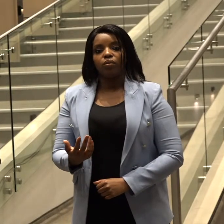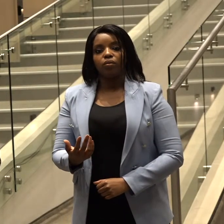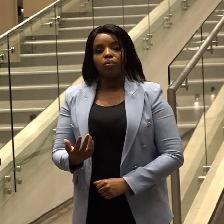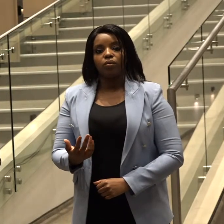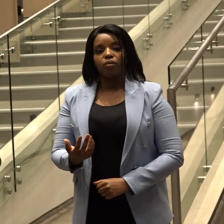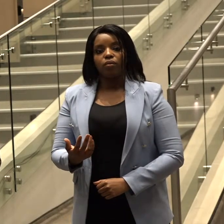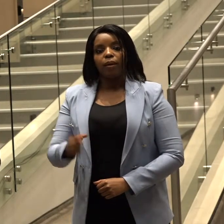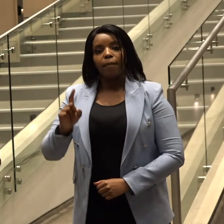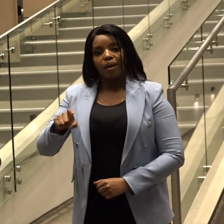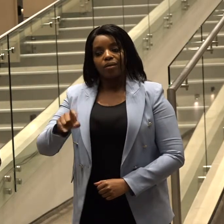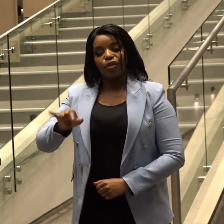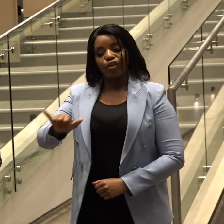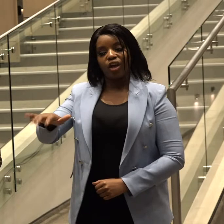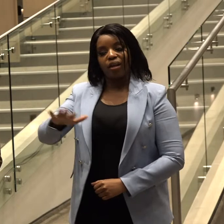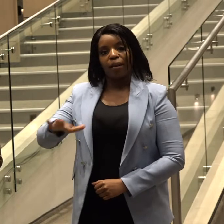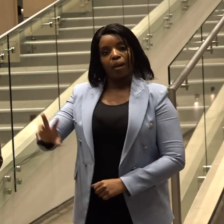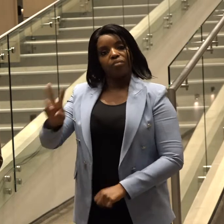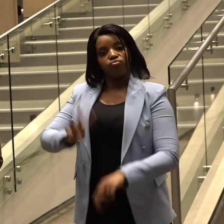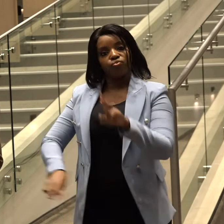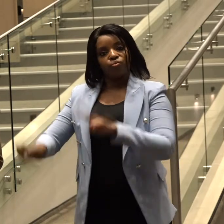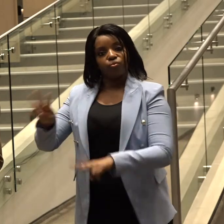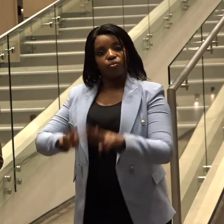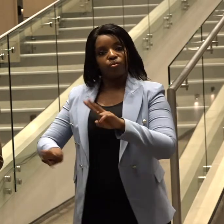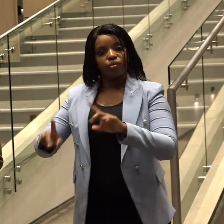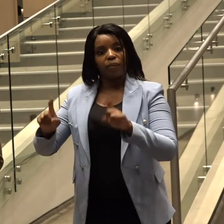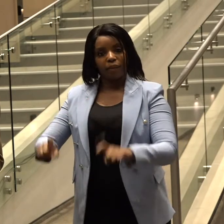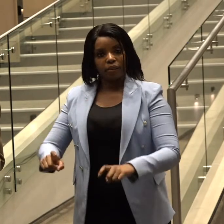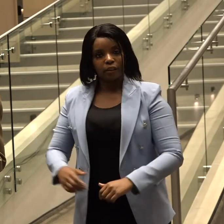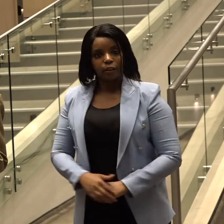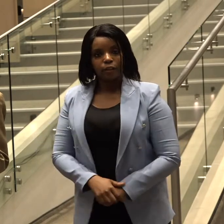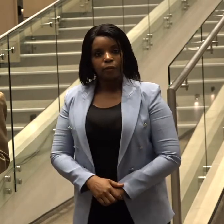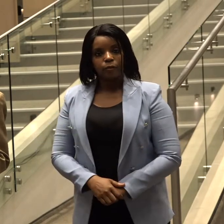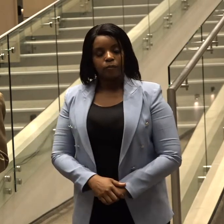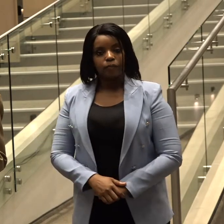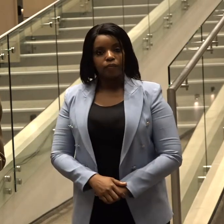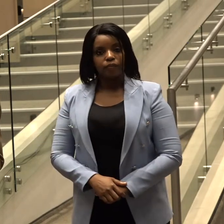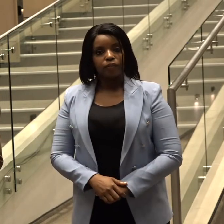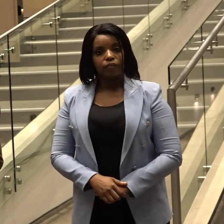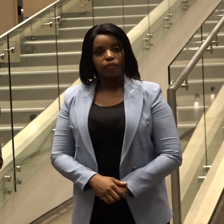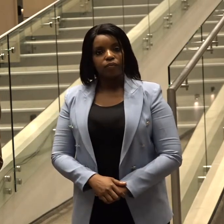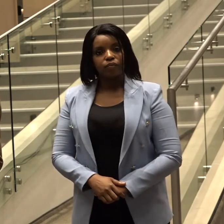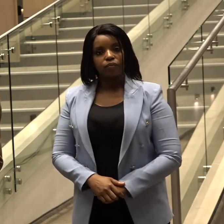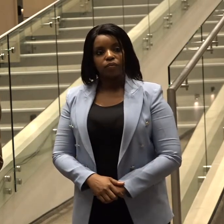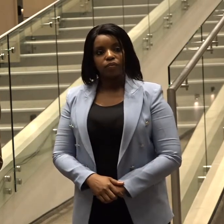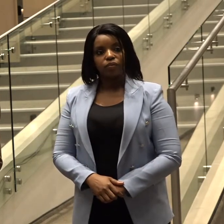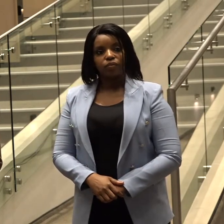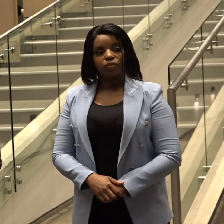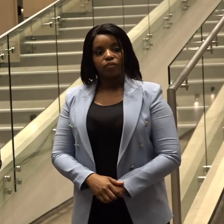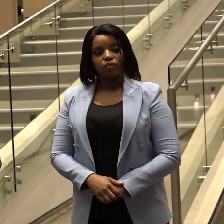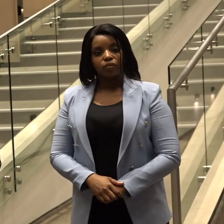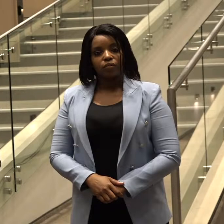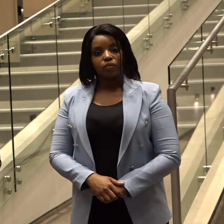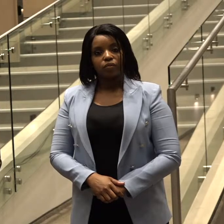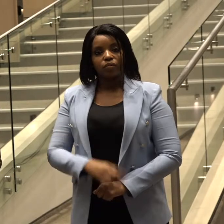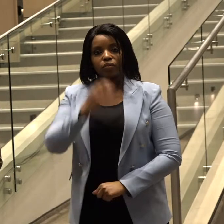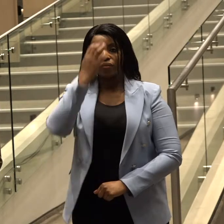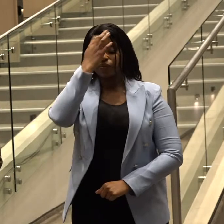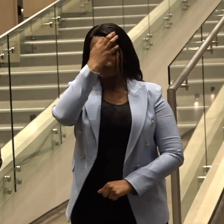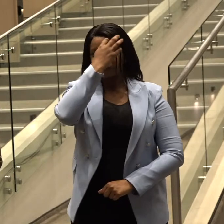at that place and another thing second thing is about the tenders